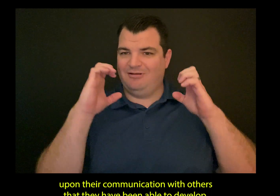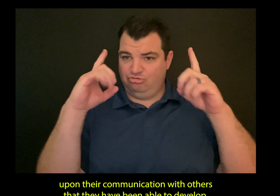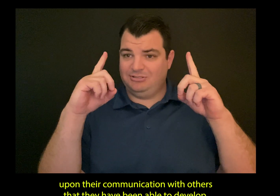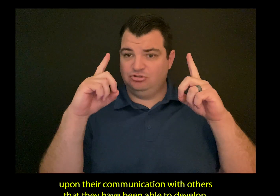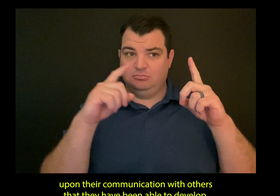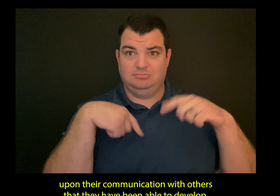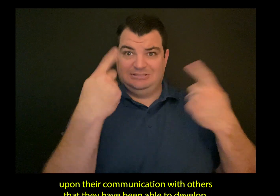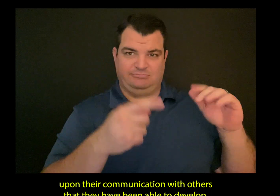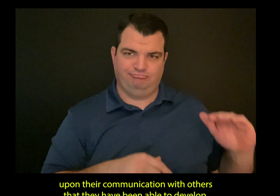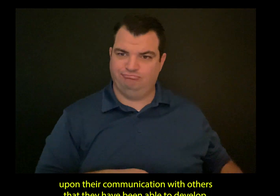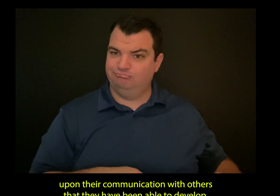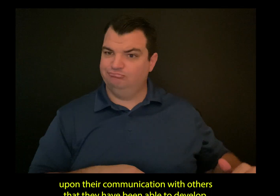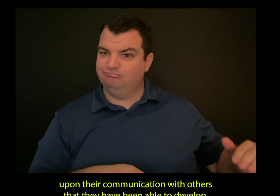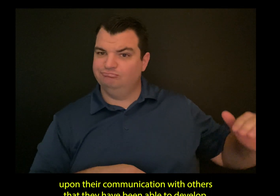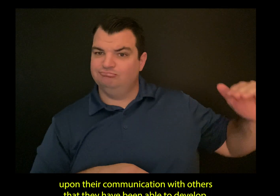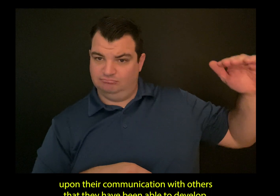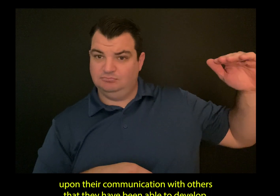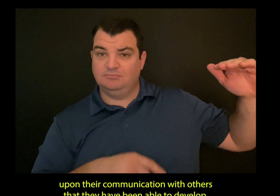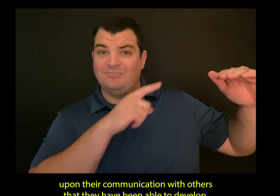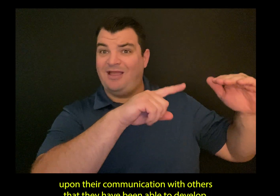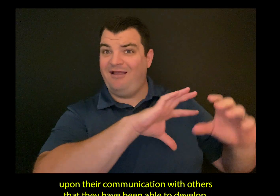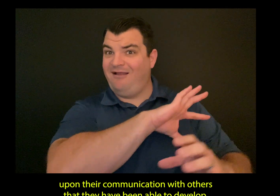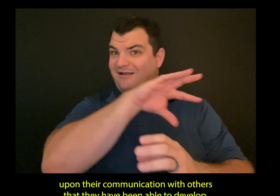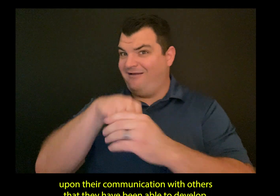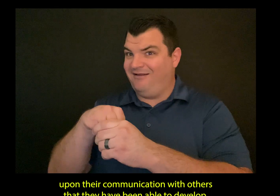the communication with others that they have been able to develop.